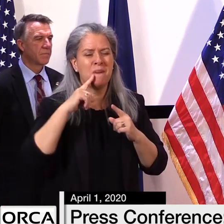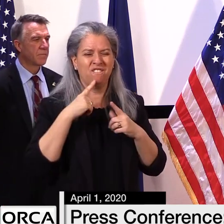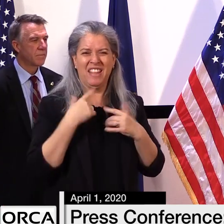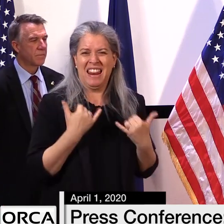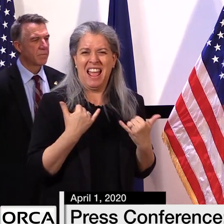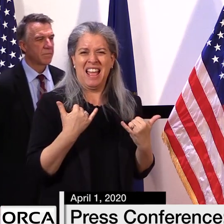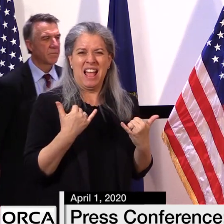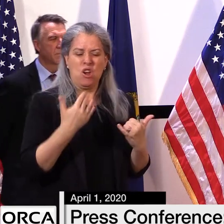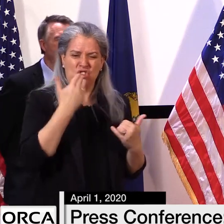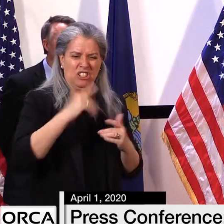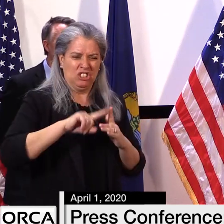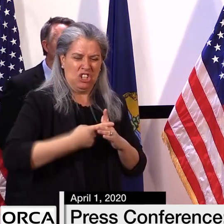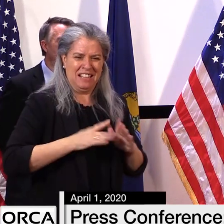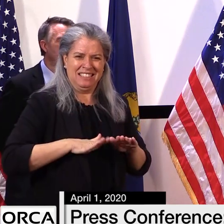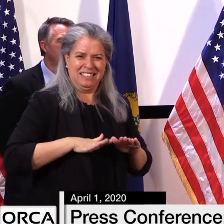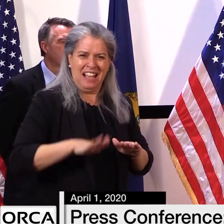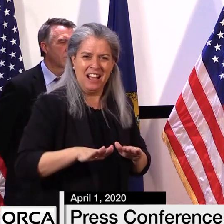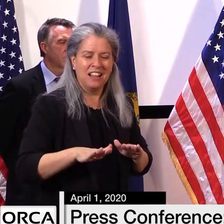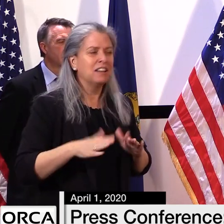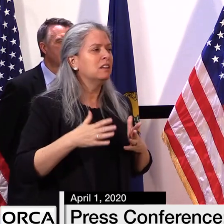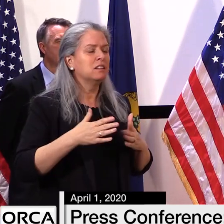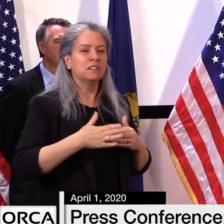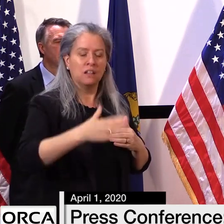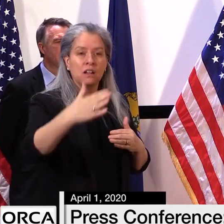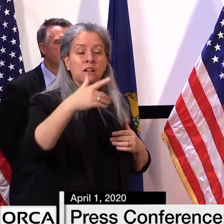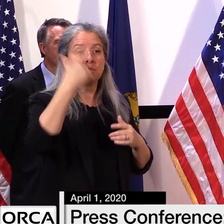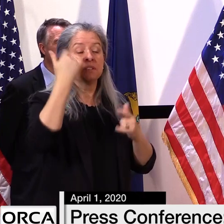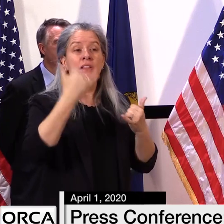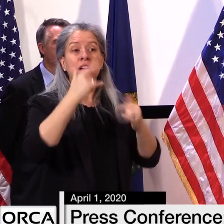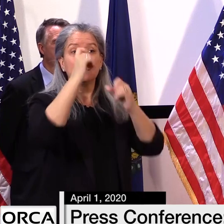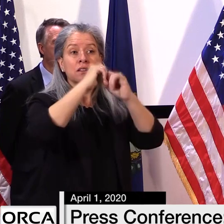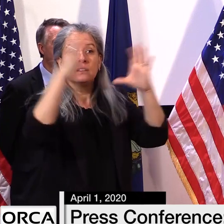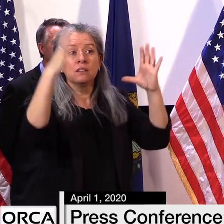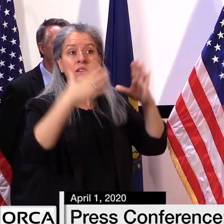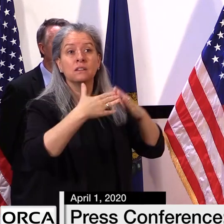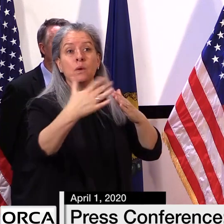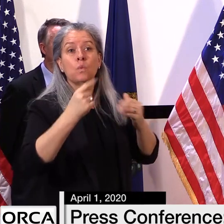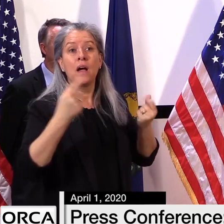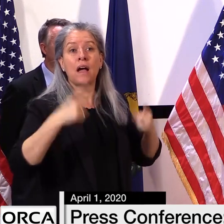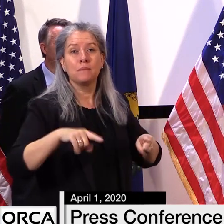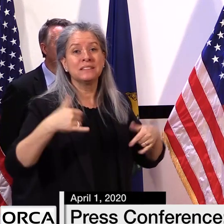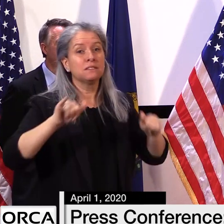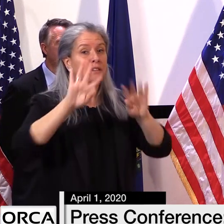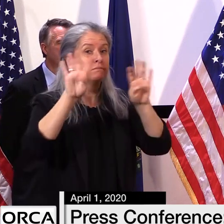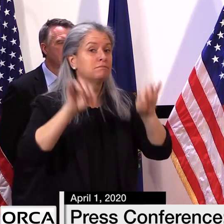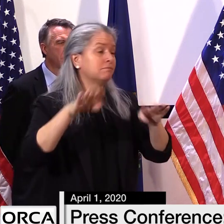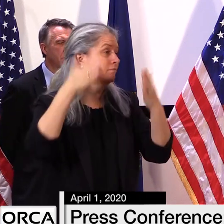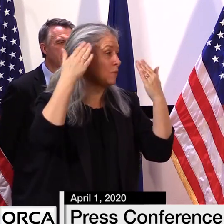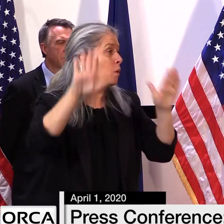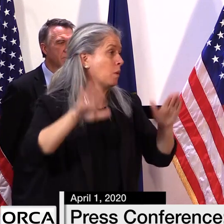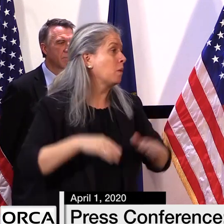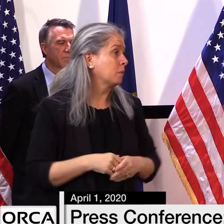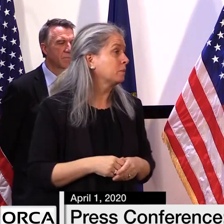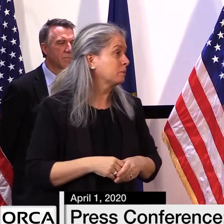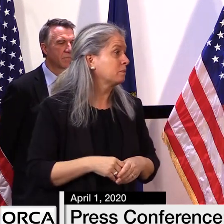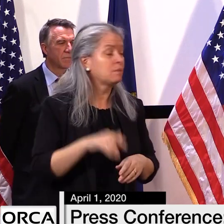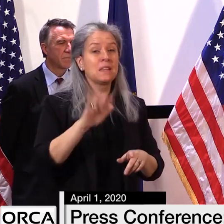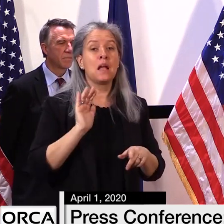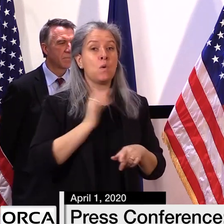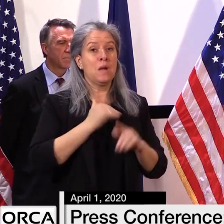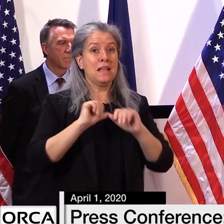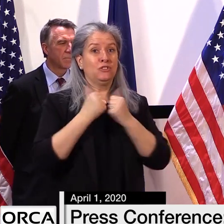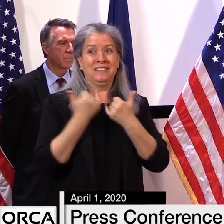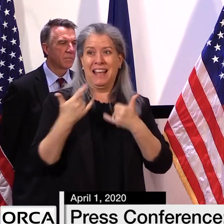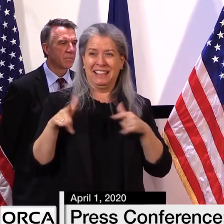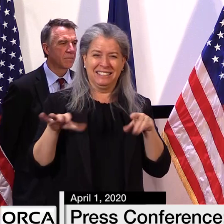foundation to build on as the realities of this crisis set in. The full team at our agency is working as